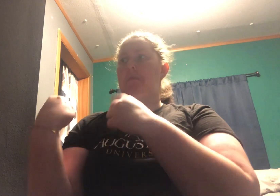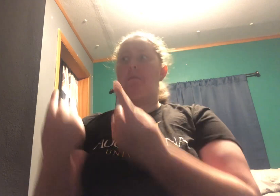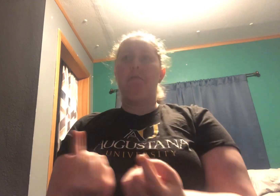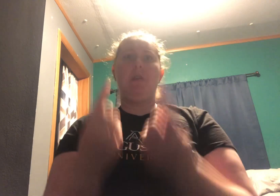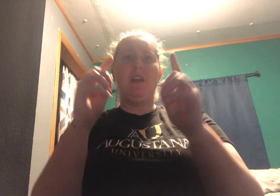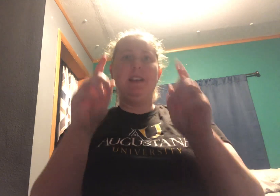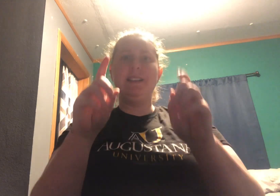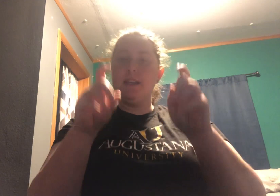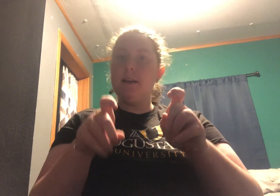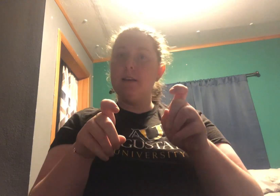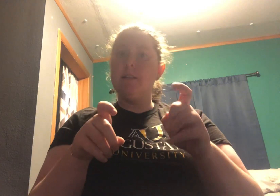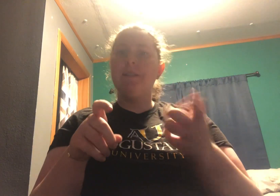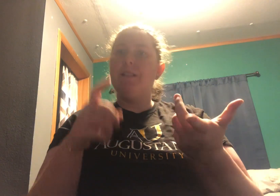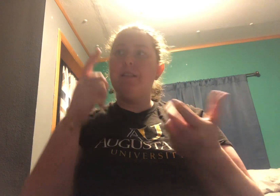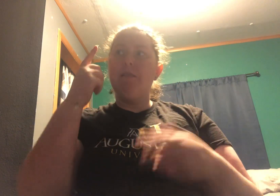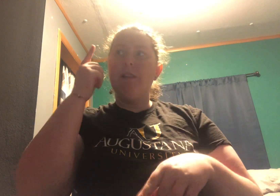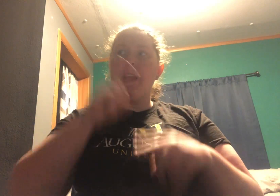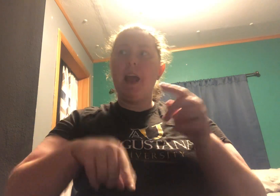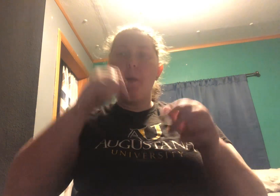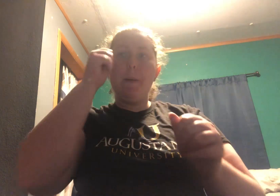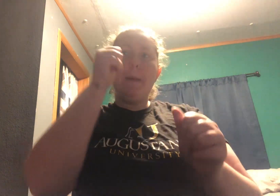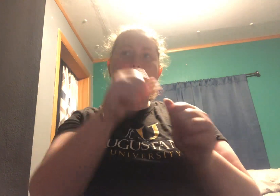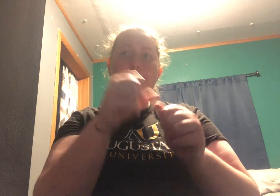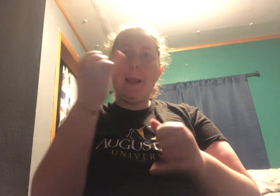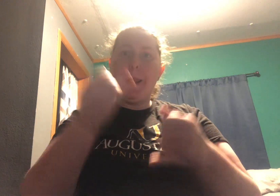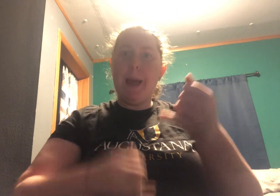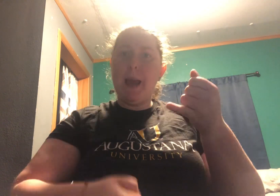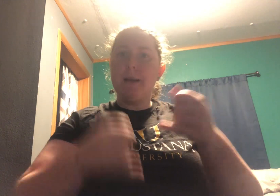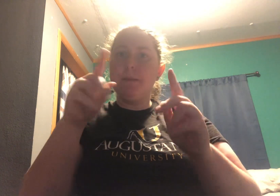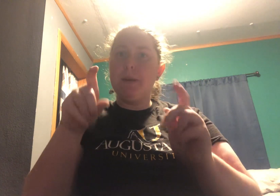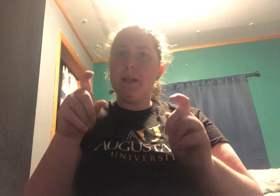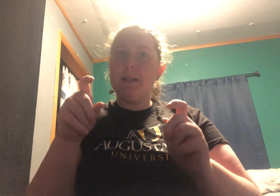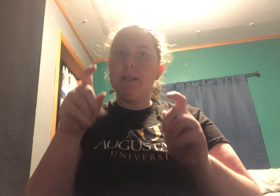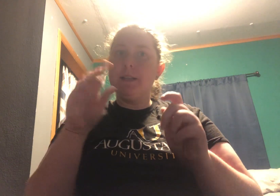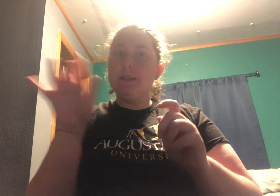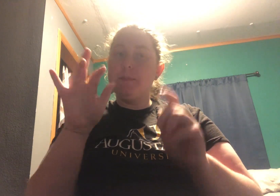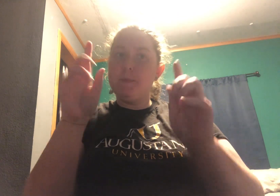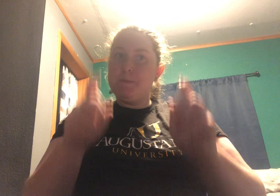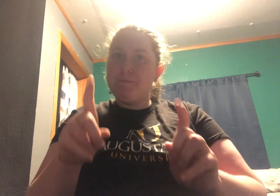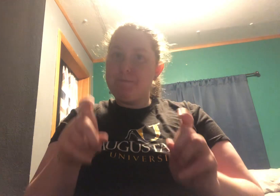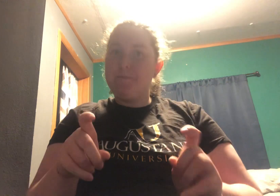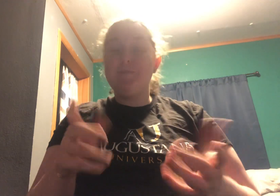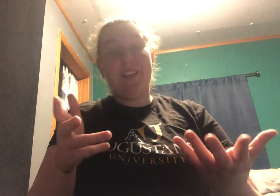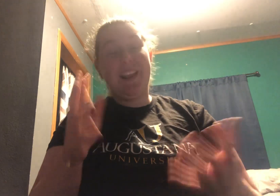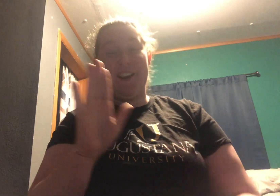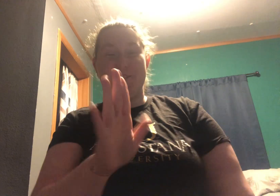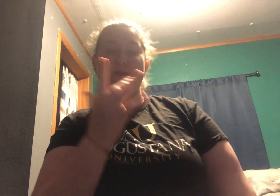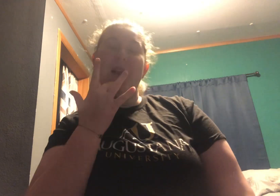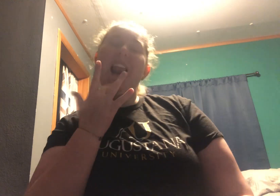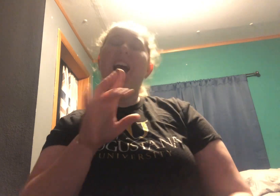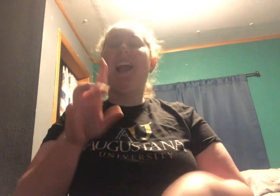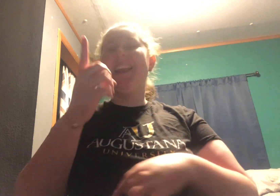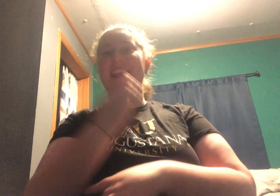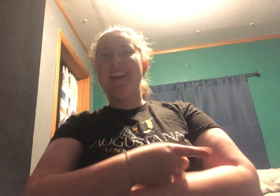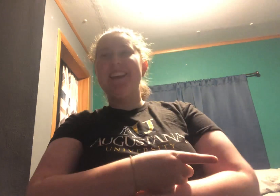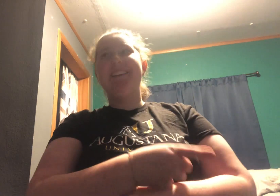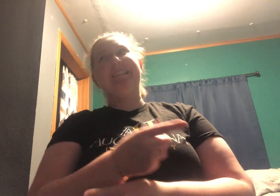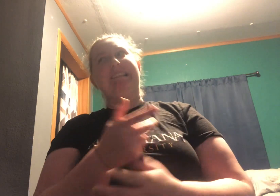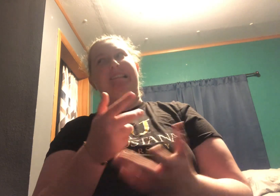time we had a spelling test, but it's your lucky day, actually. It's never a lucky day when you have a test, right? Maybe it's the worst day.